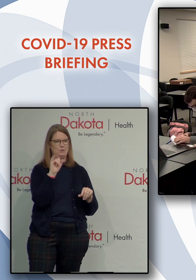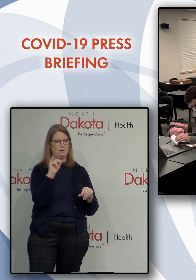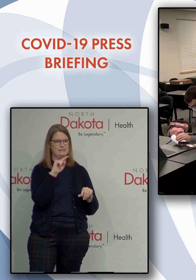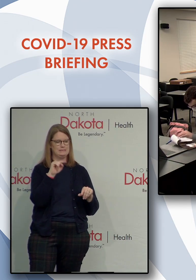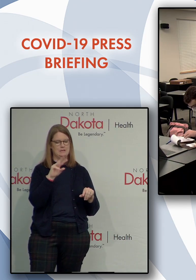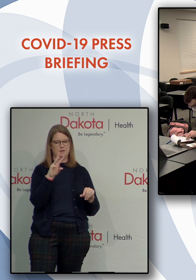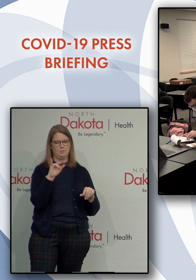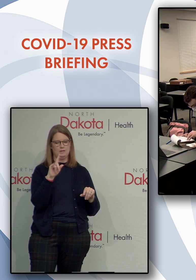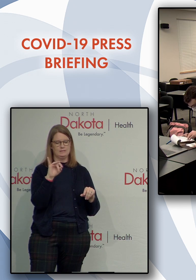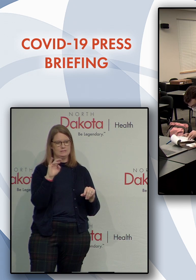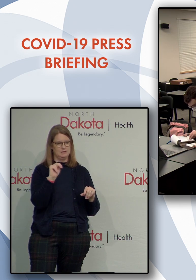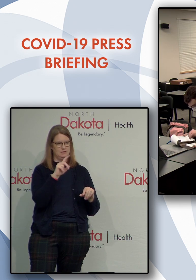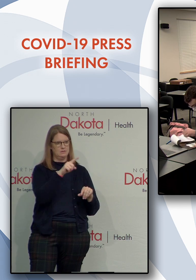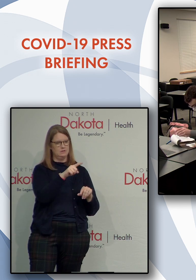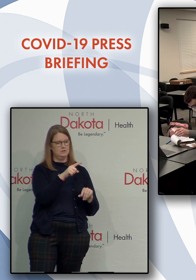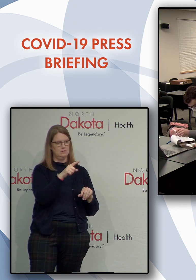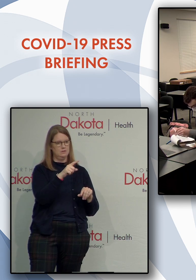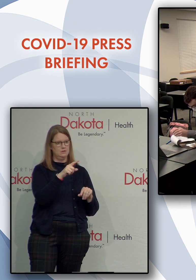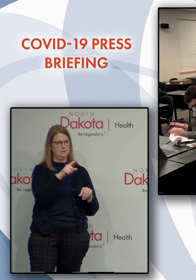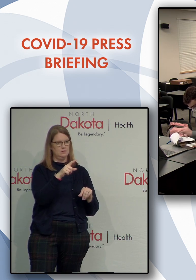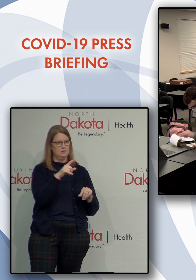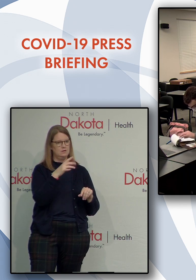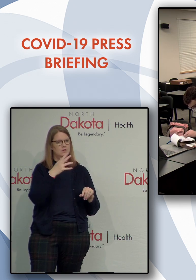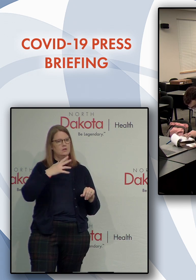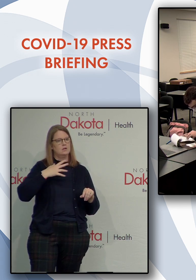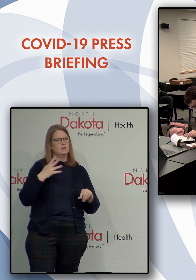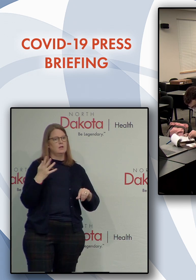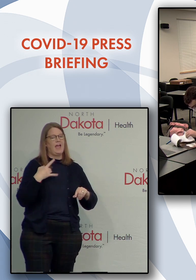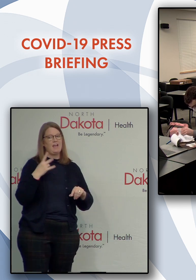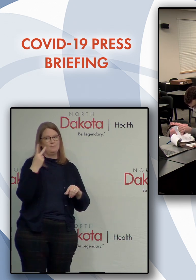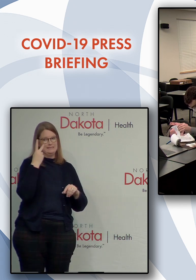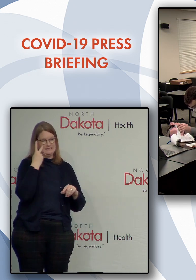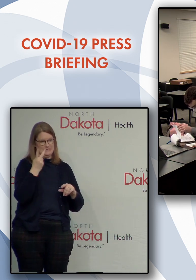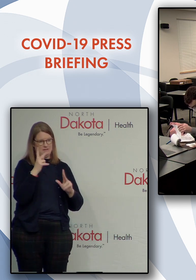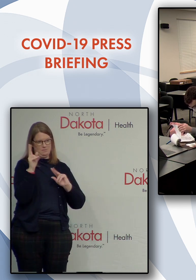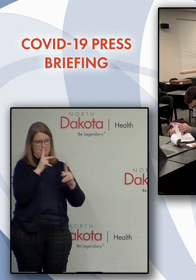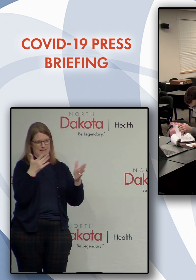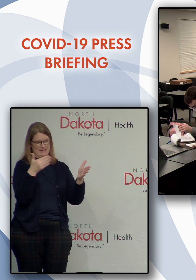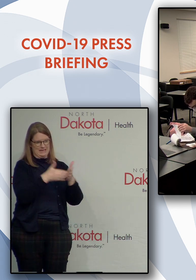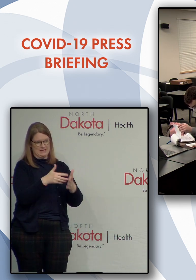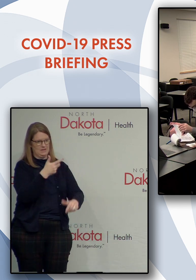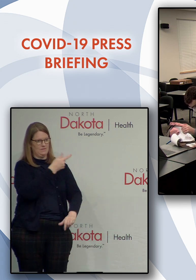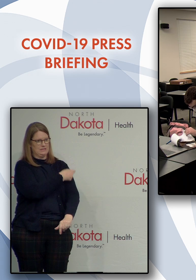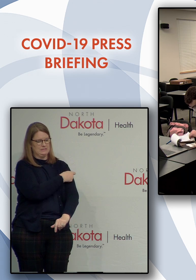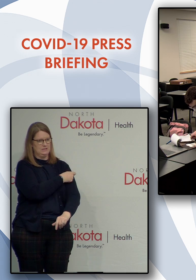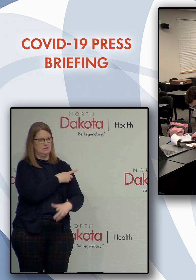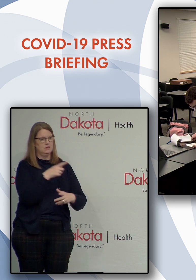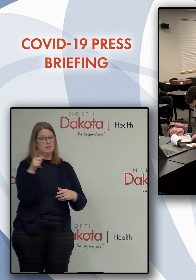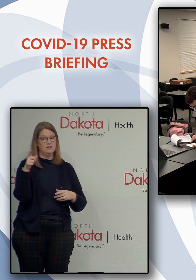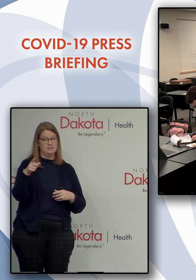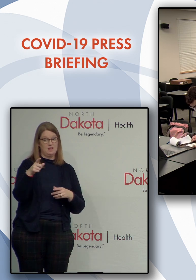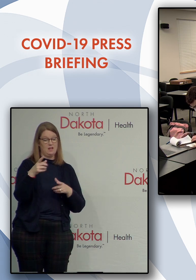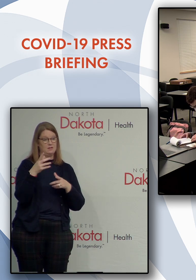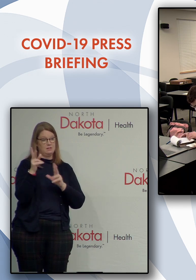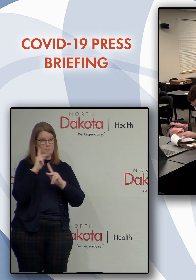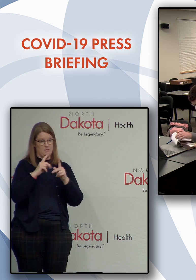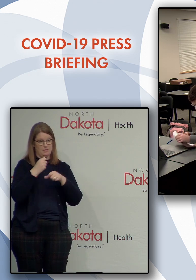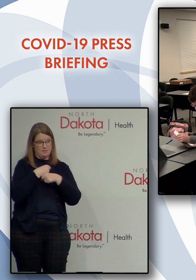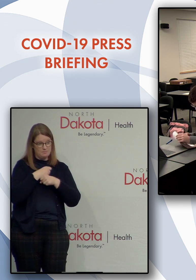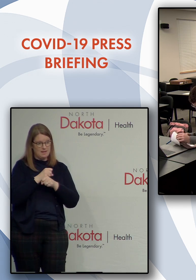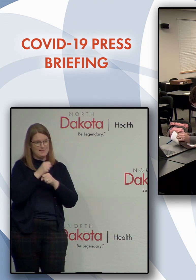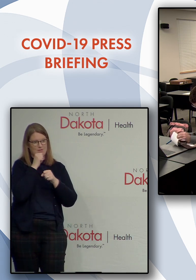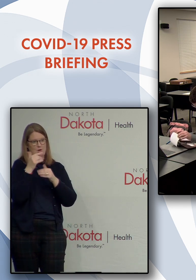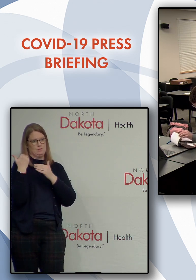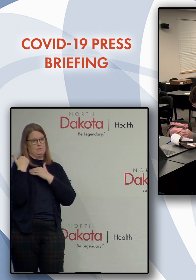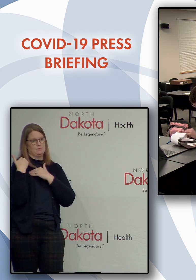KEYZ in Williston. One thing I've been seeing with those against the vaccine is that producers are not liable for any issues that may occur with